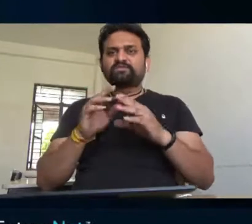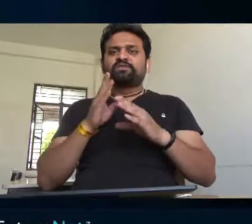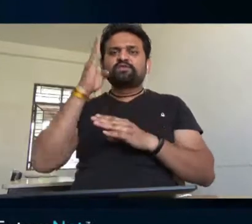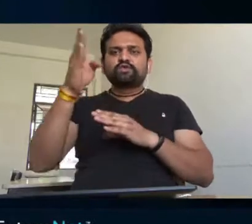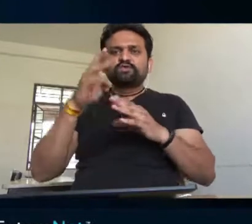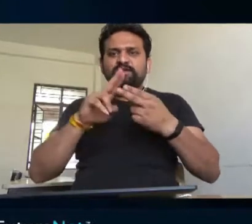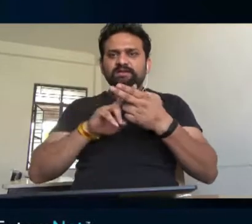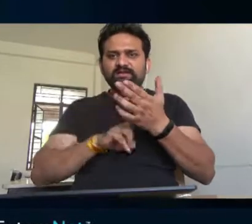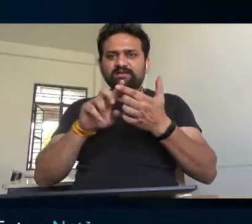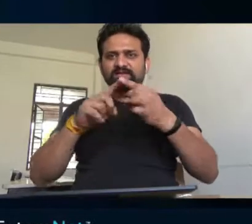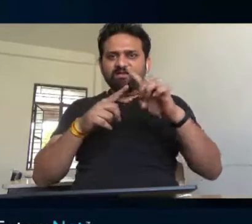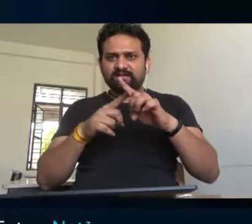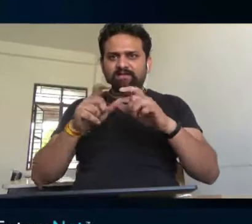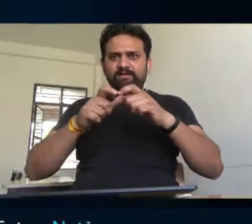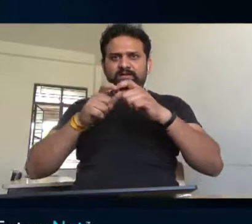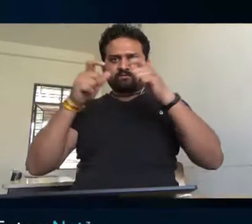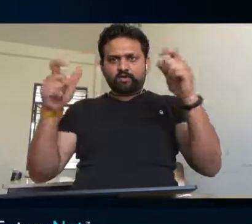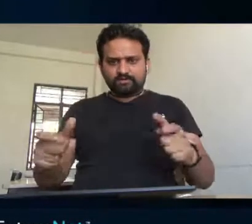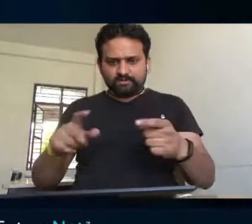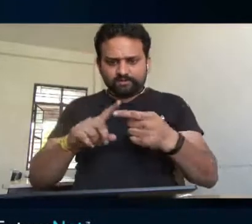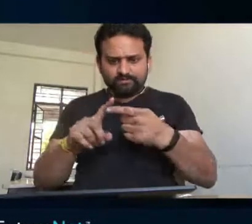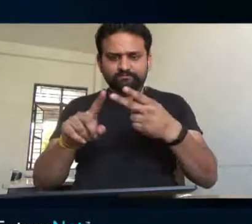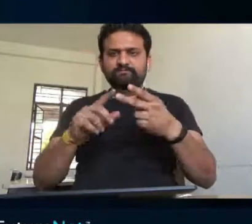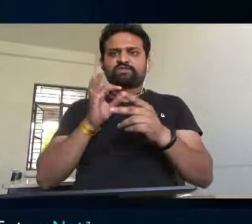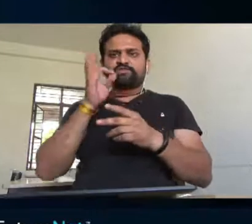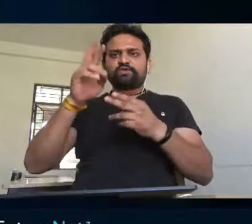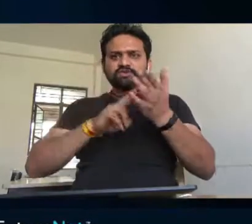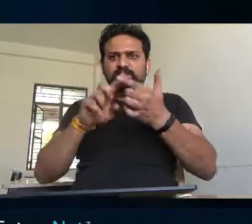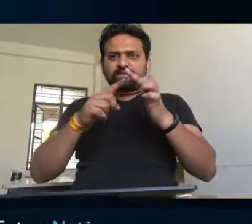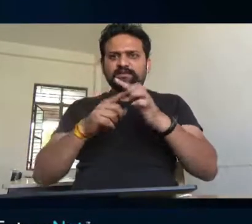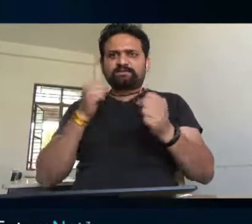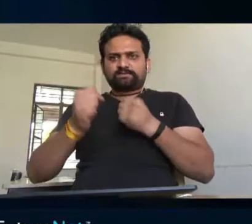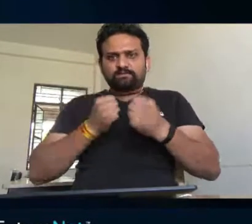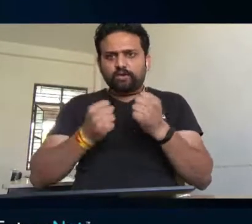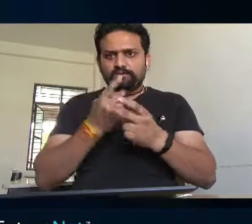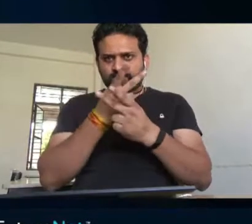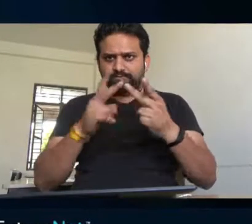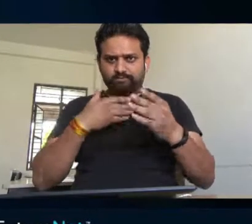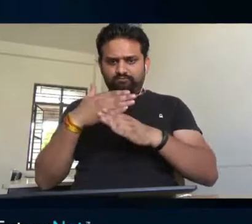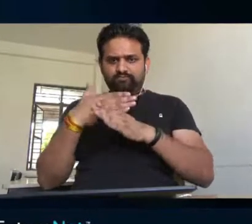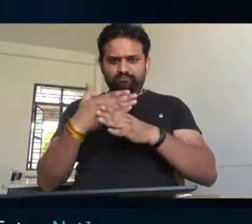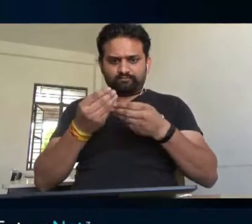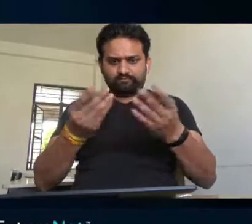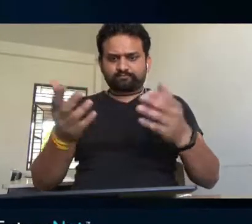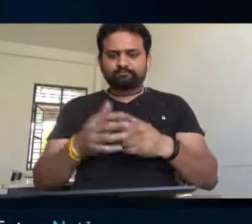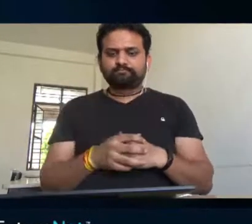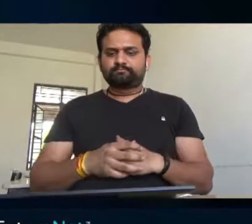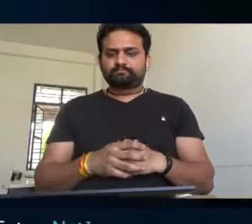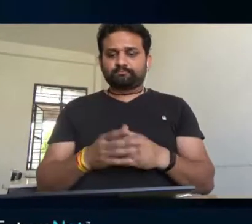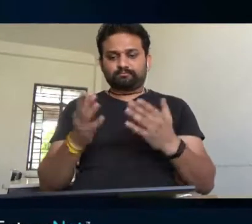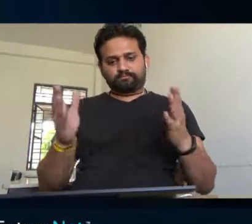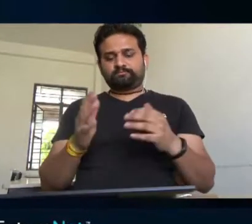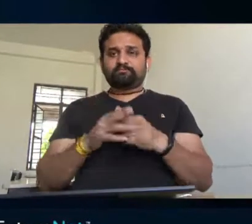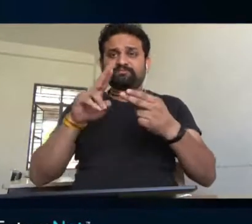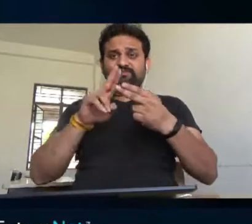the terrace season, because this has a fantastic place next to the opera, and it will be a great story. Let me share with you now